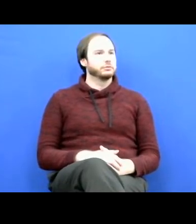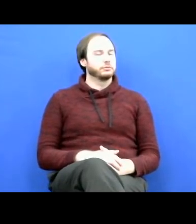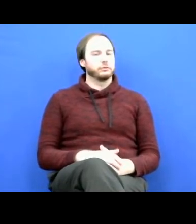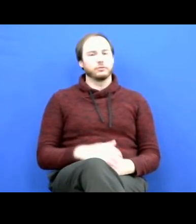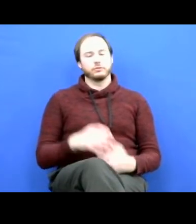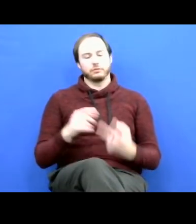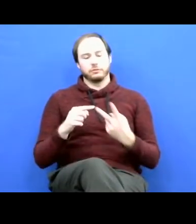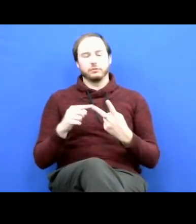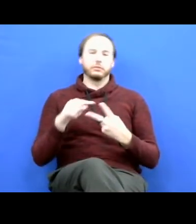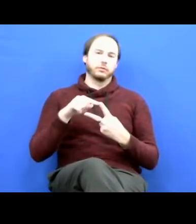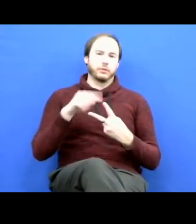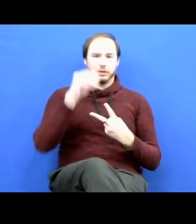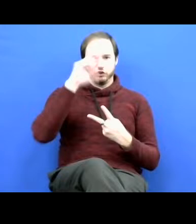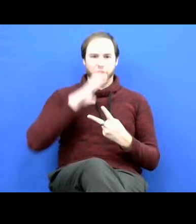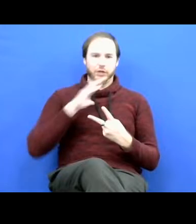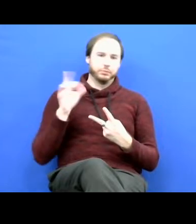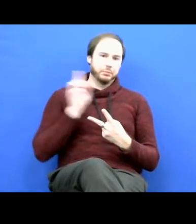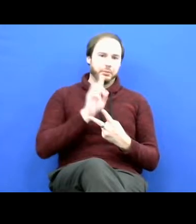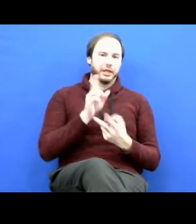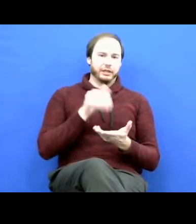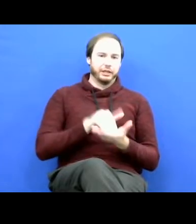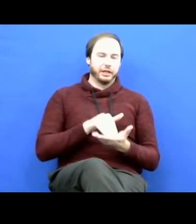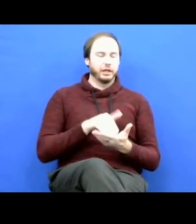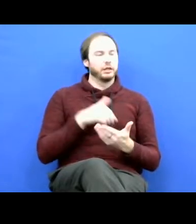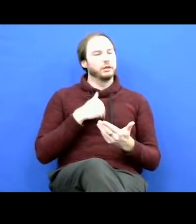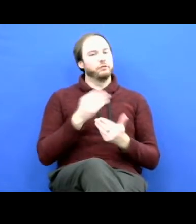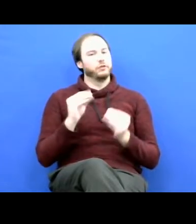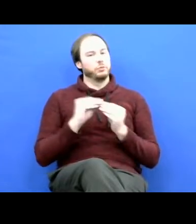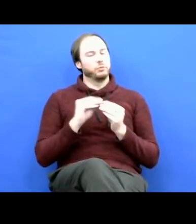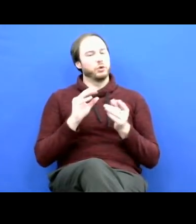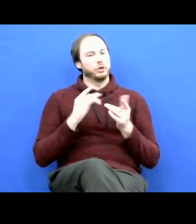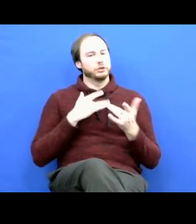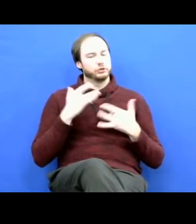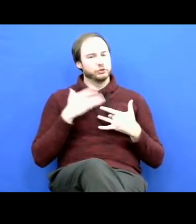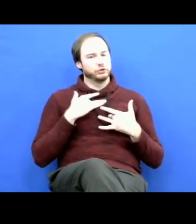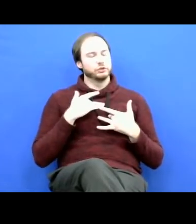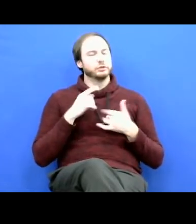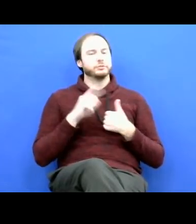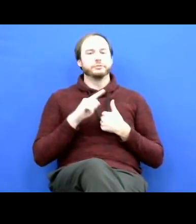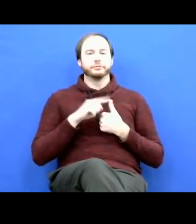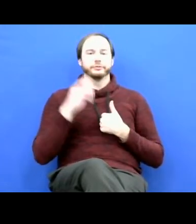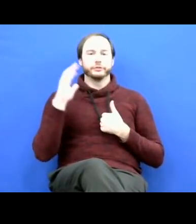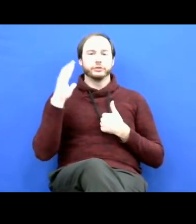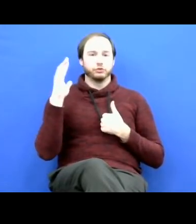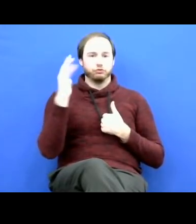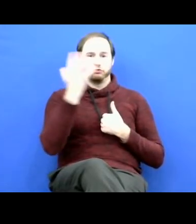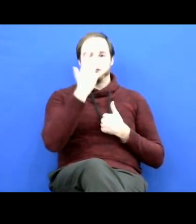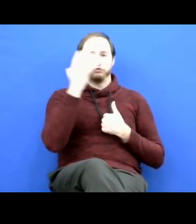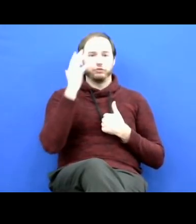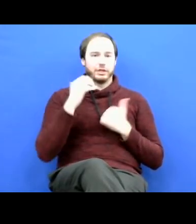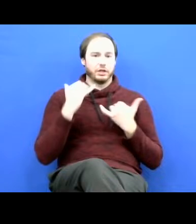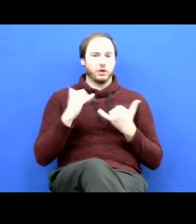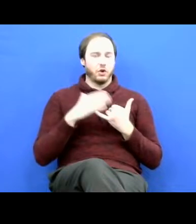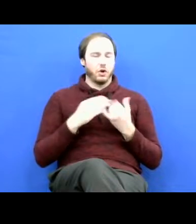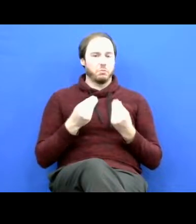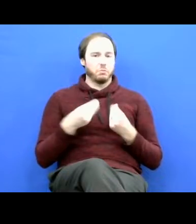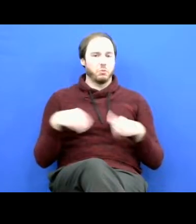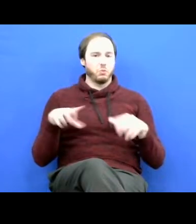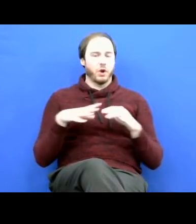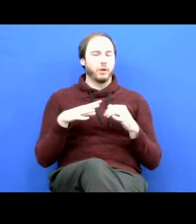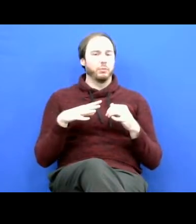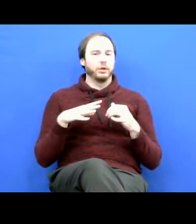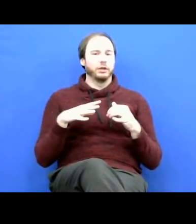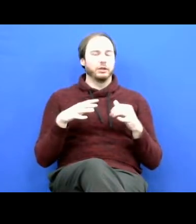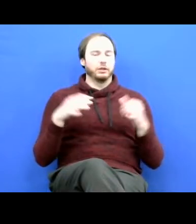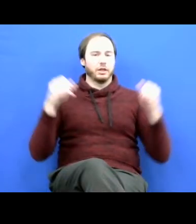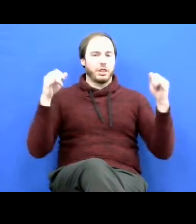So if I could just bring up some other concerns that the trees, the way they're set on the property line.